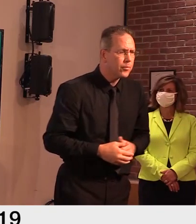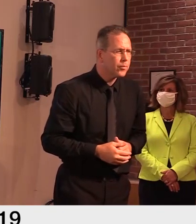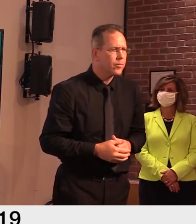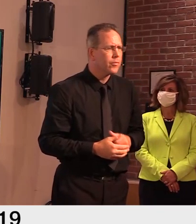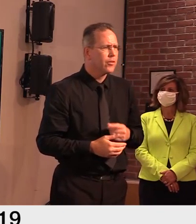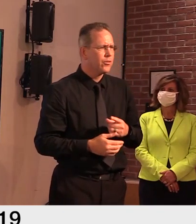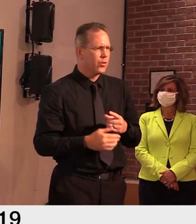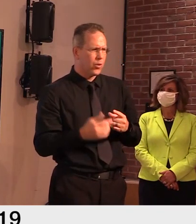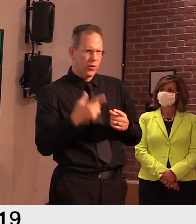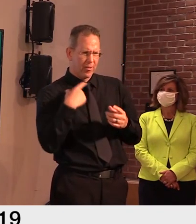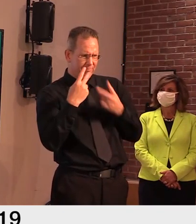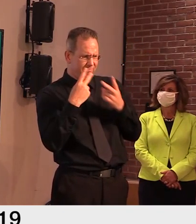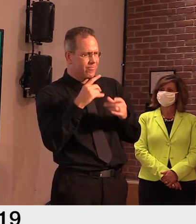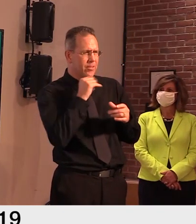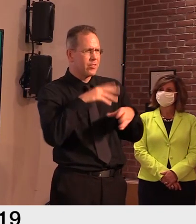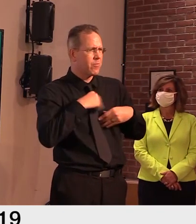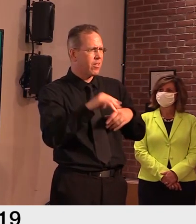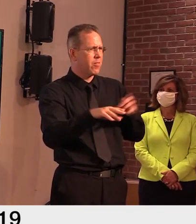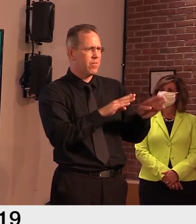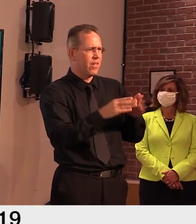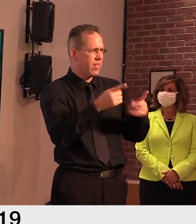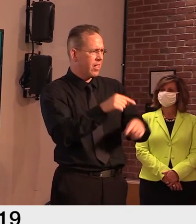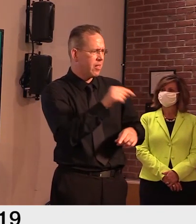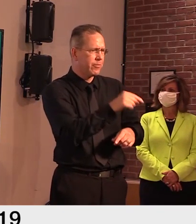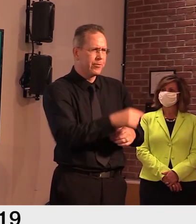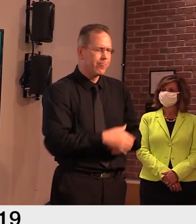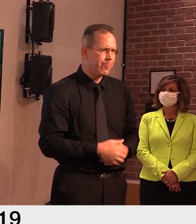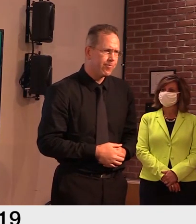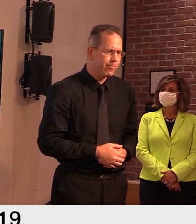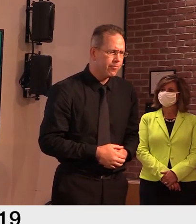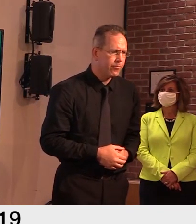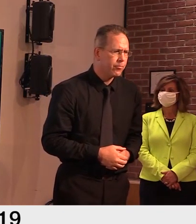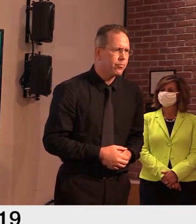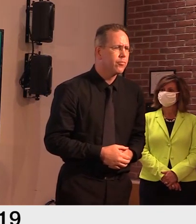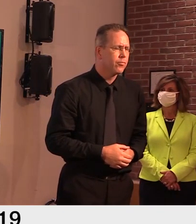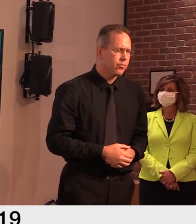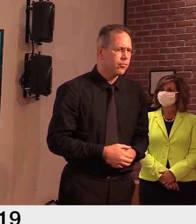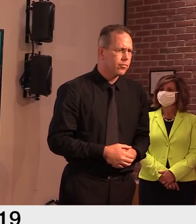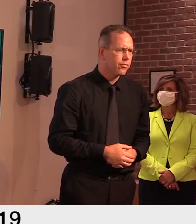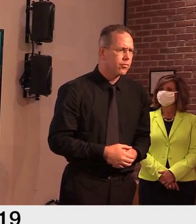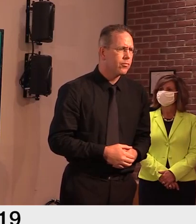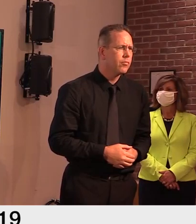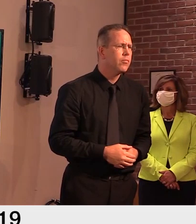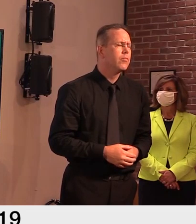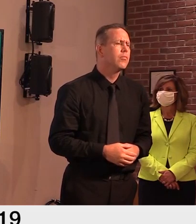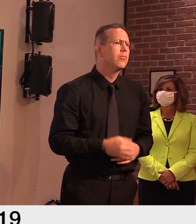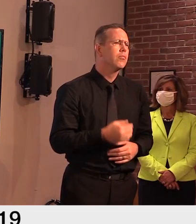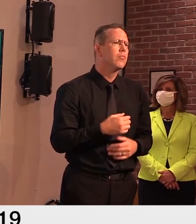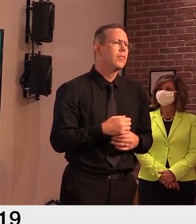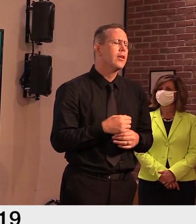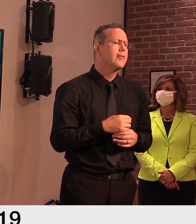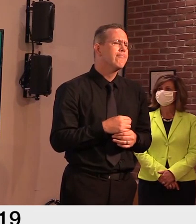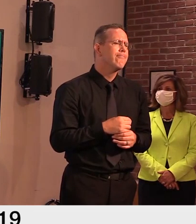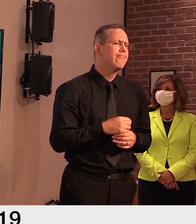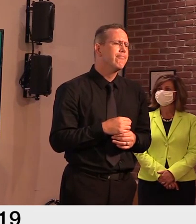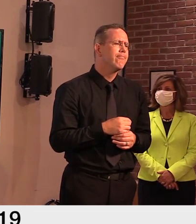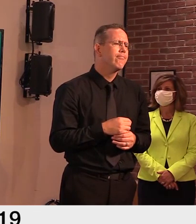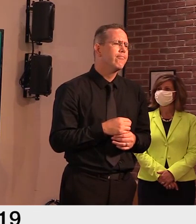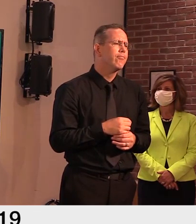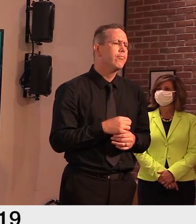that within the next few weeks in terms of restarting that investigation, because